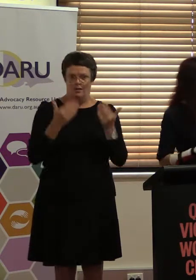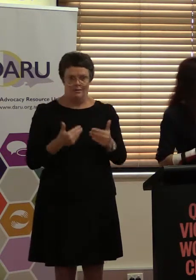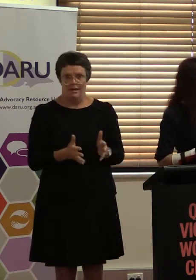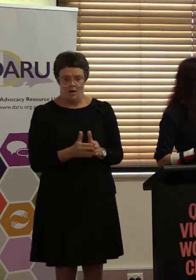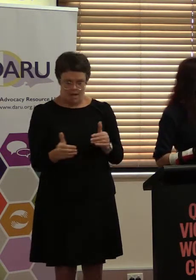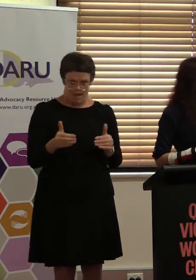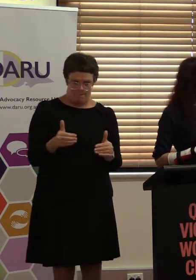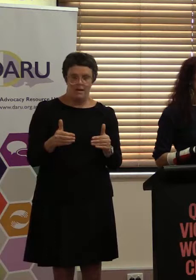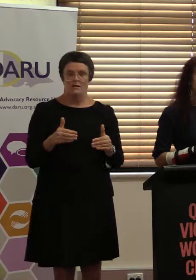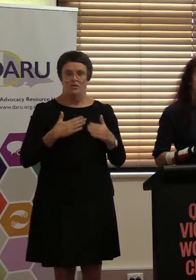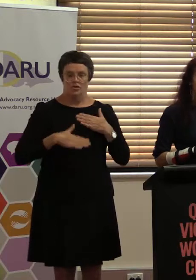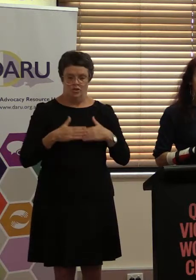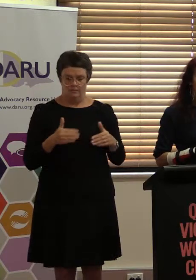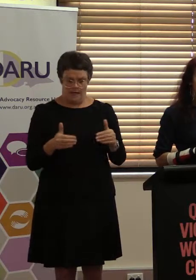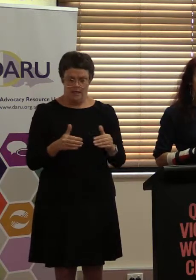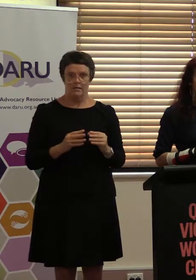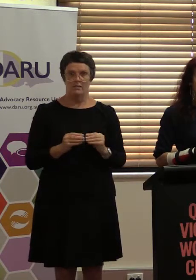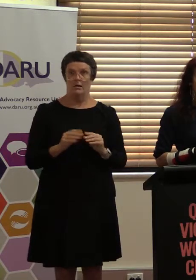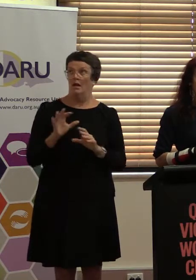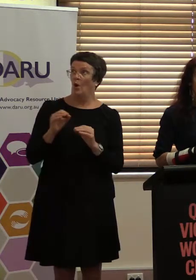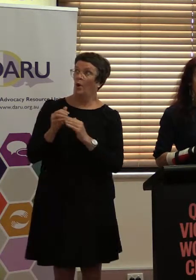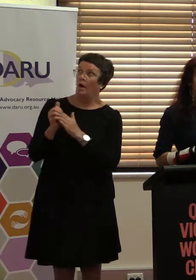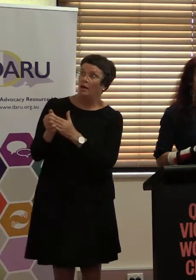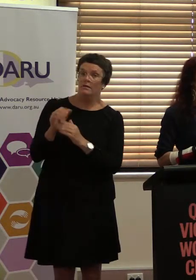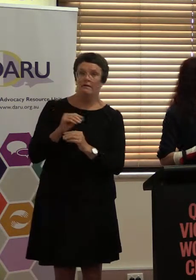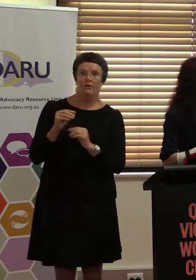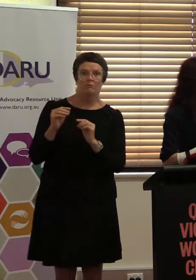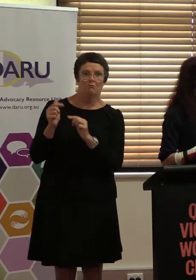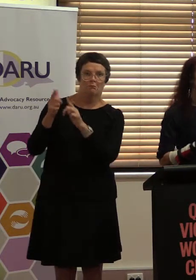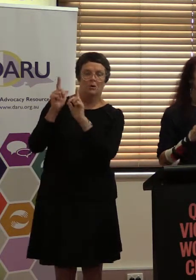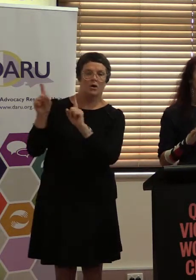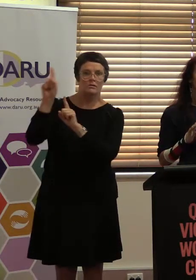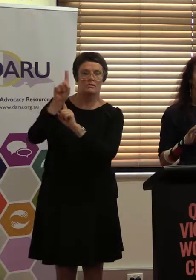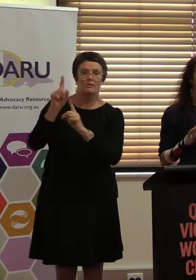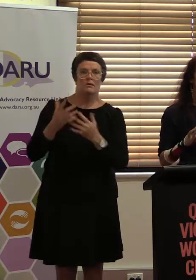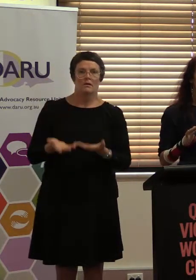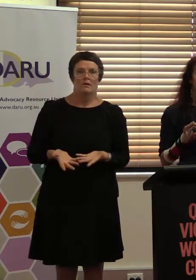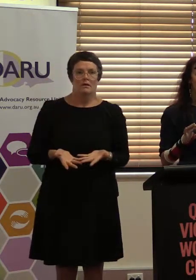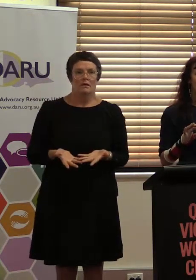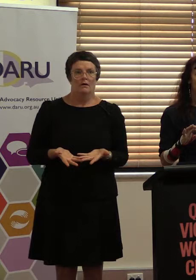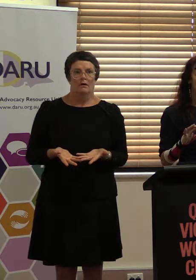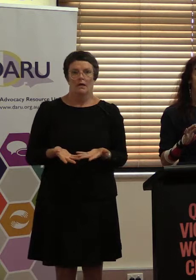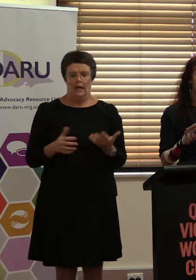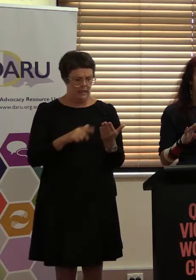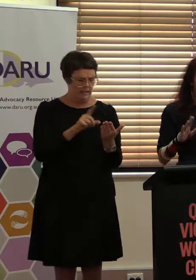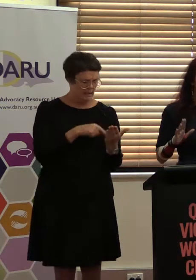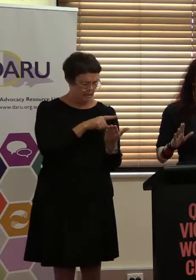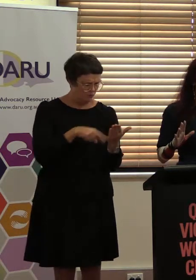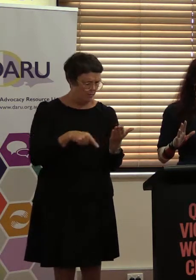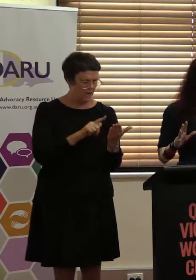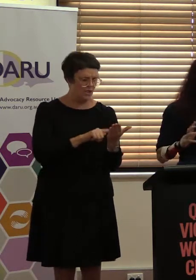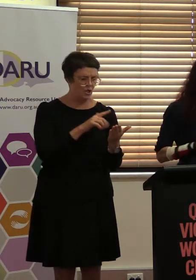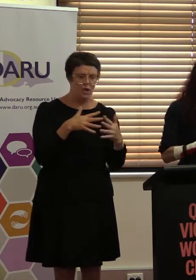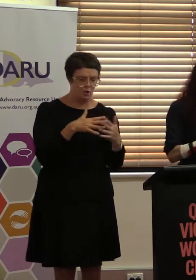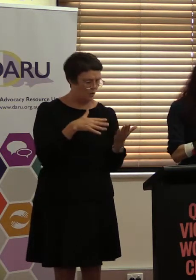them. They get very little guidance and they don't fit well into discrimination law. It's easy